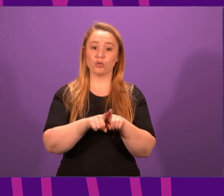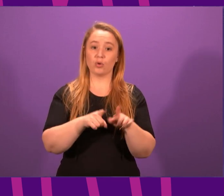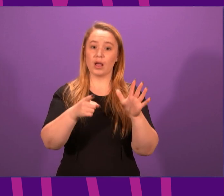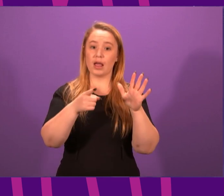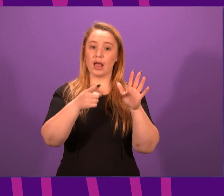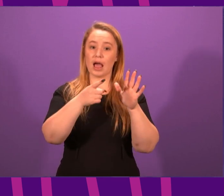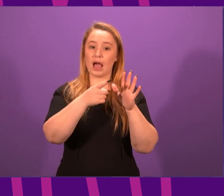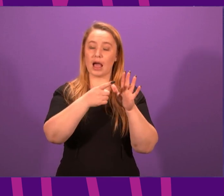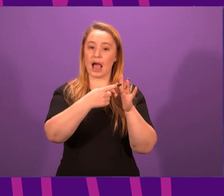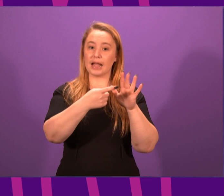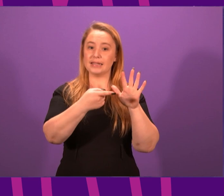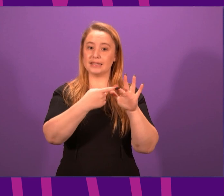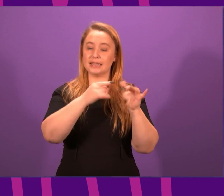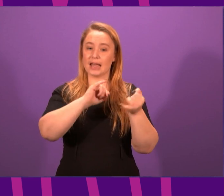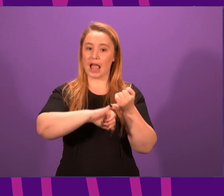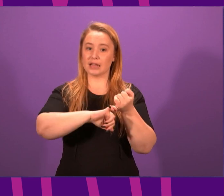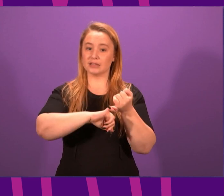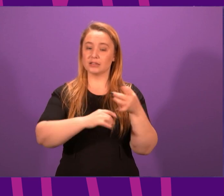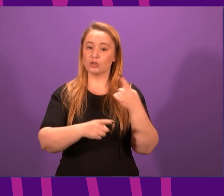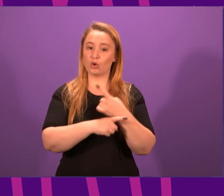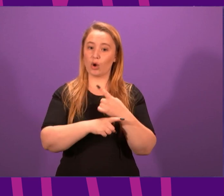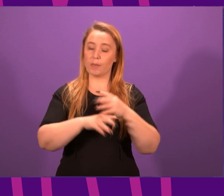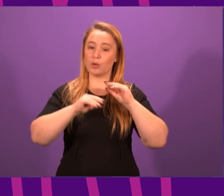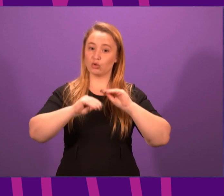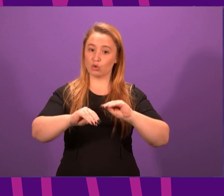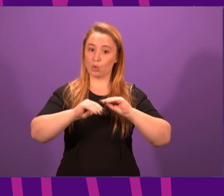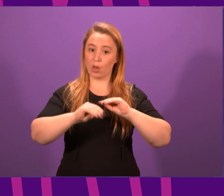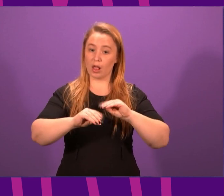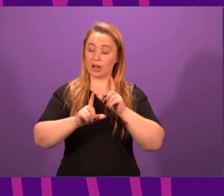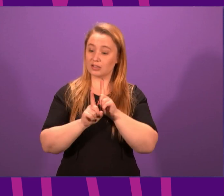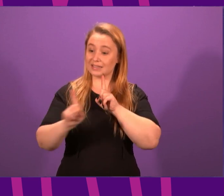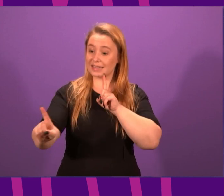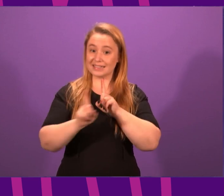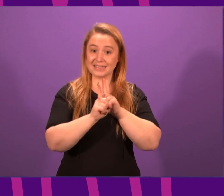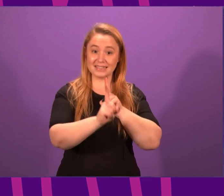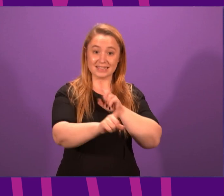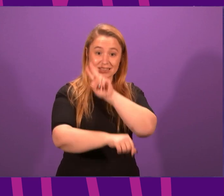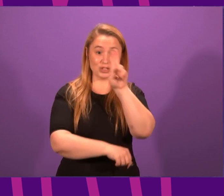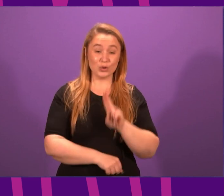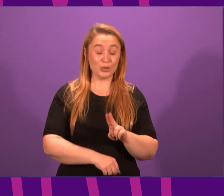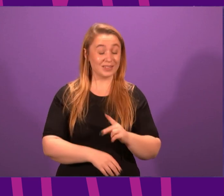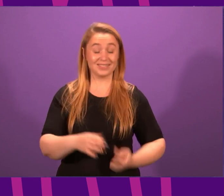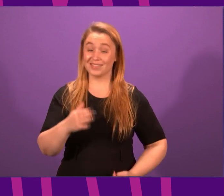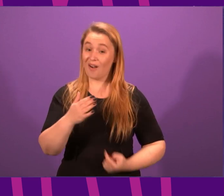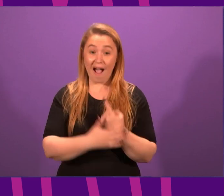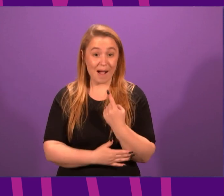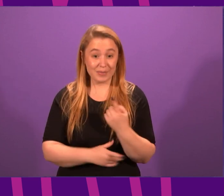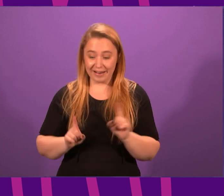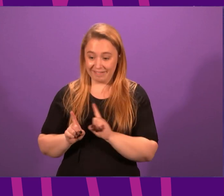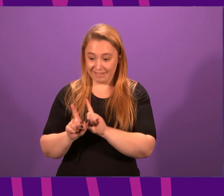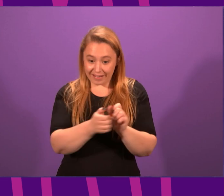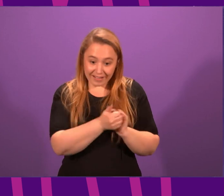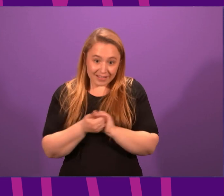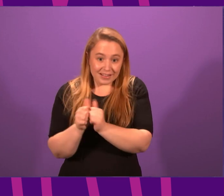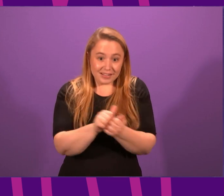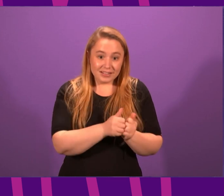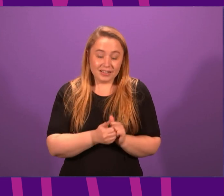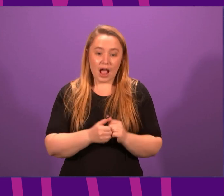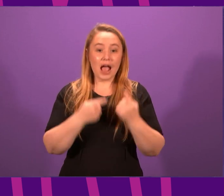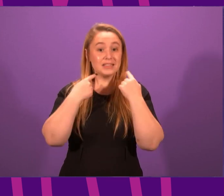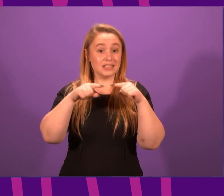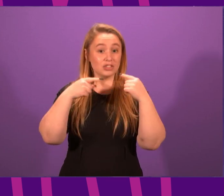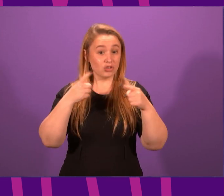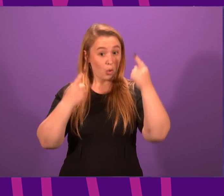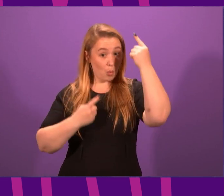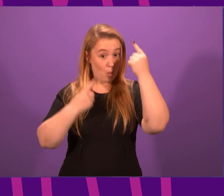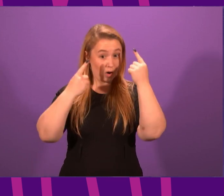been circulated about schools, because we know social distancing isn't happening in schools across the country, and teachers are deeply concerned that